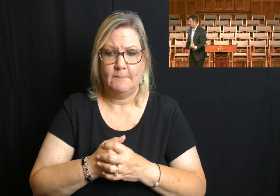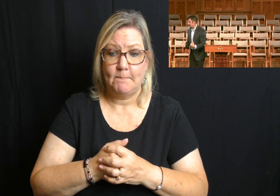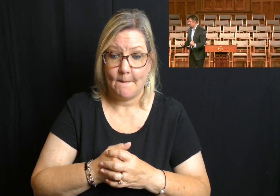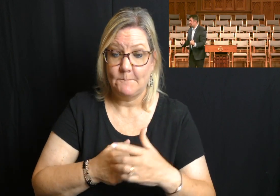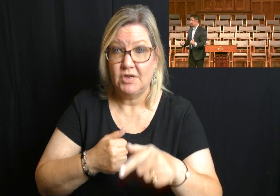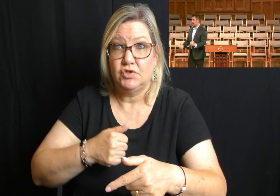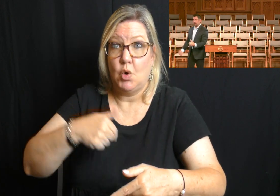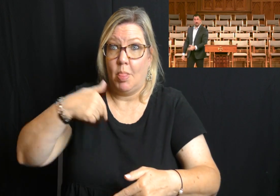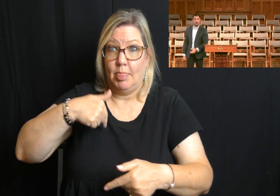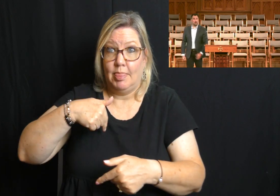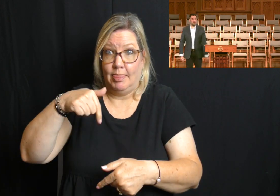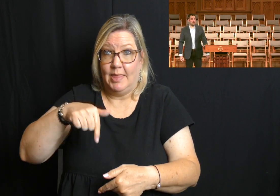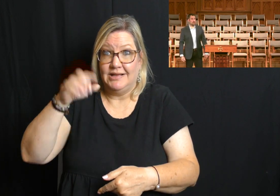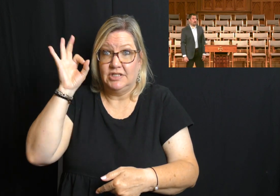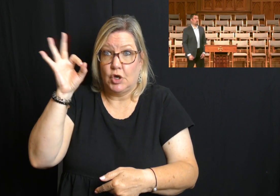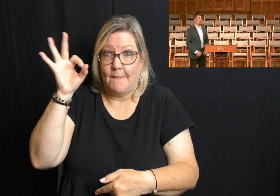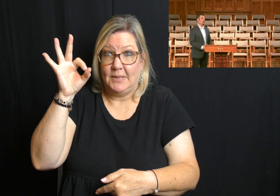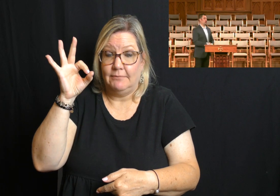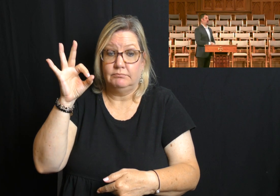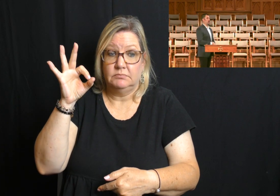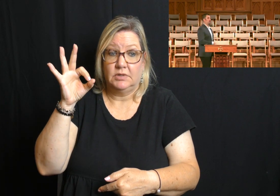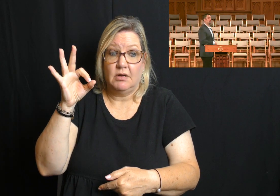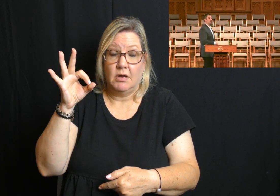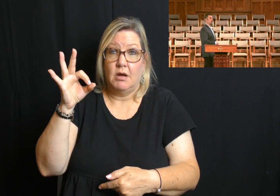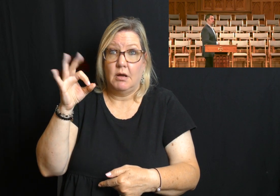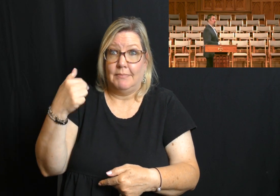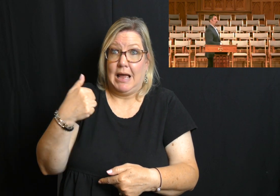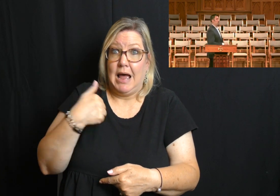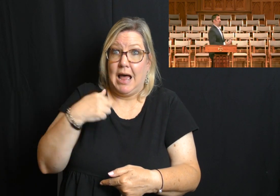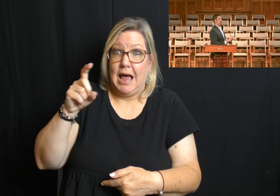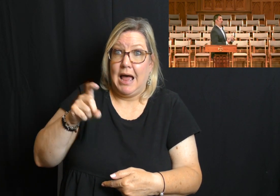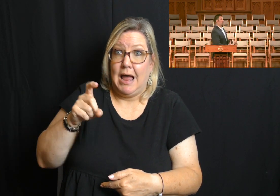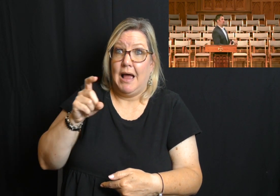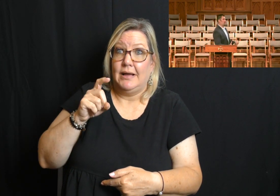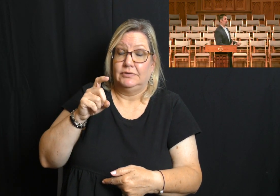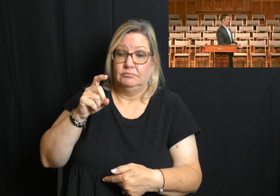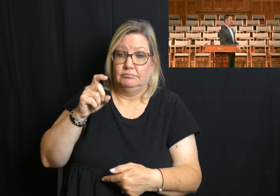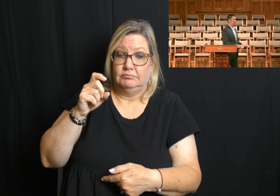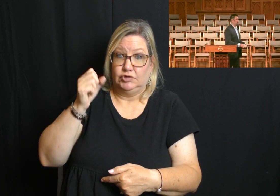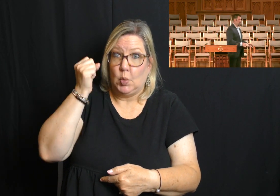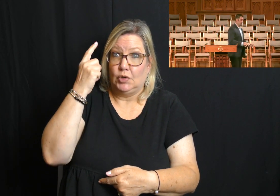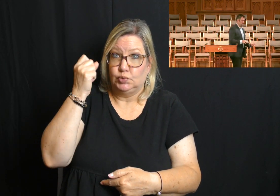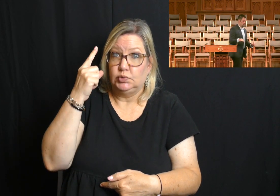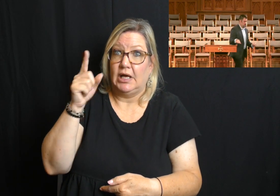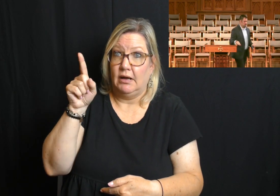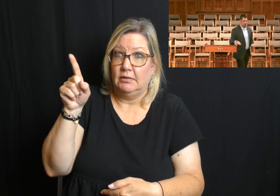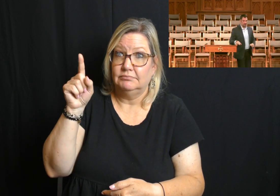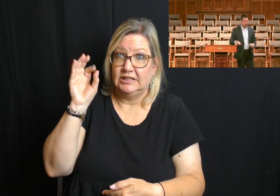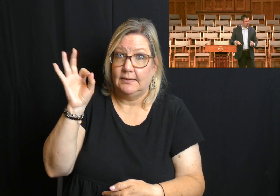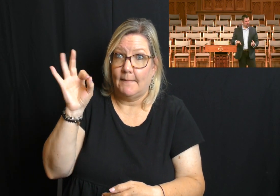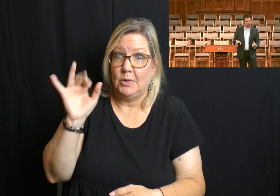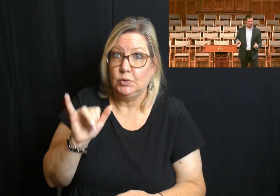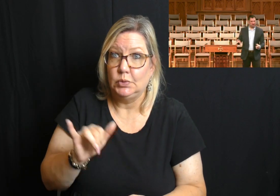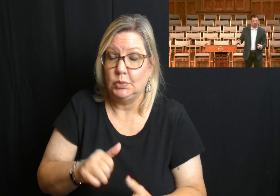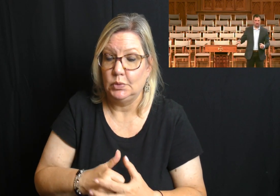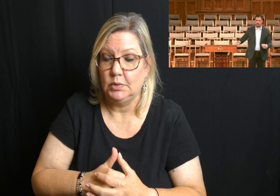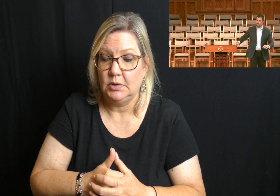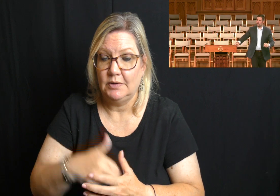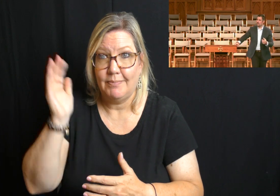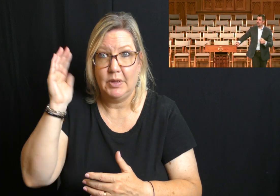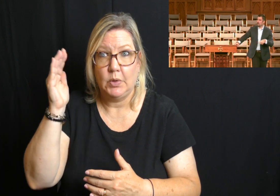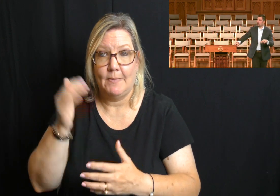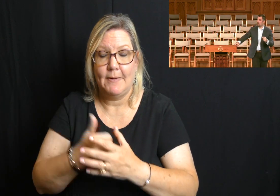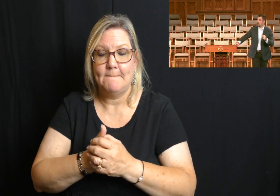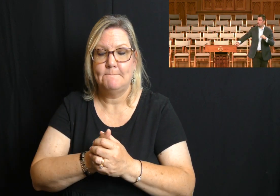sermon to myself, okay? Because I was sitting there, and I was struggling. I was anxious. He was like, why are you struggling? I was